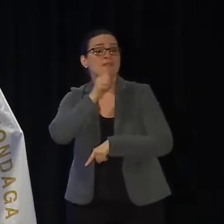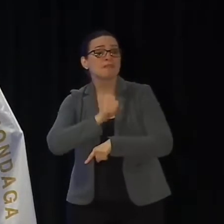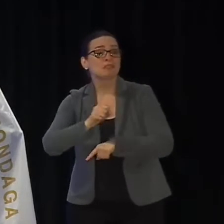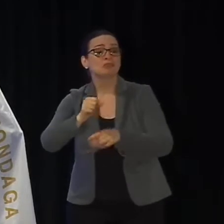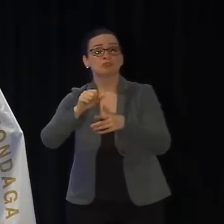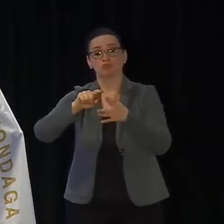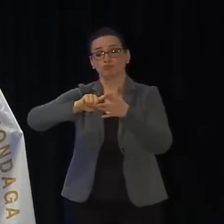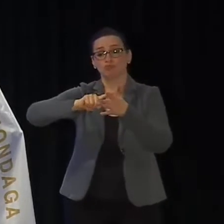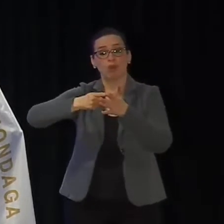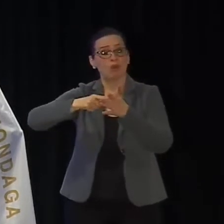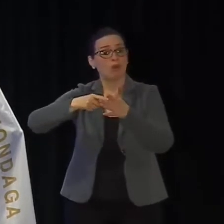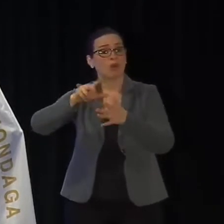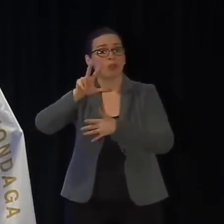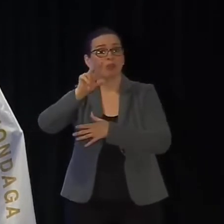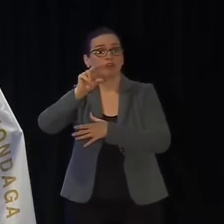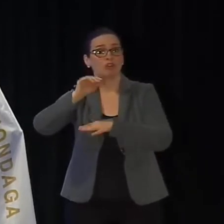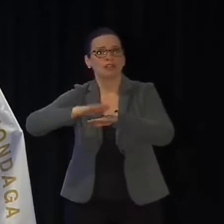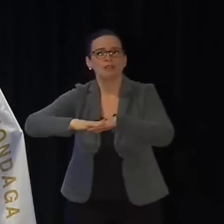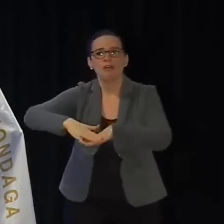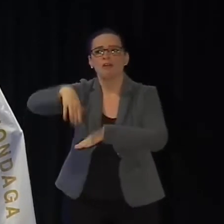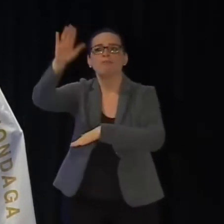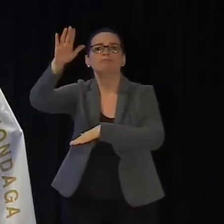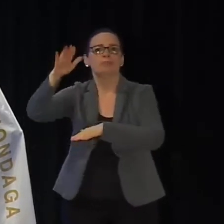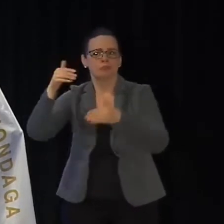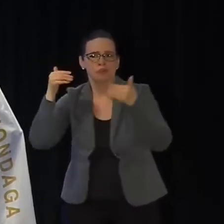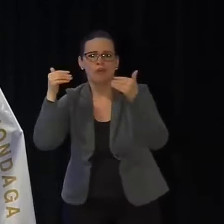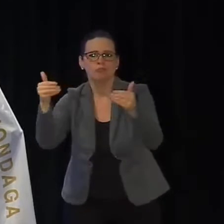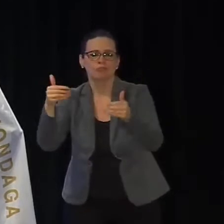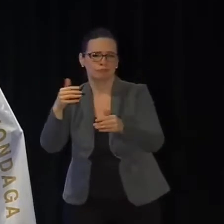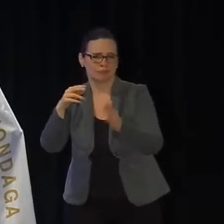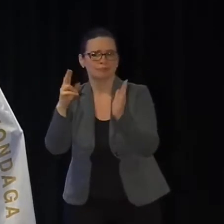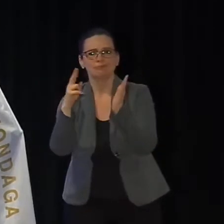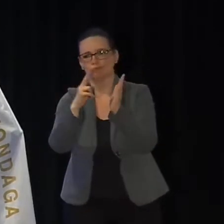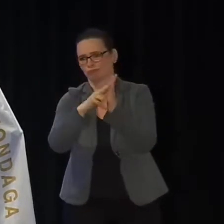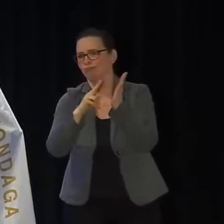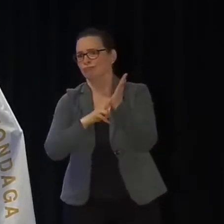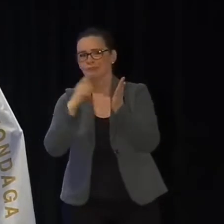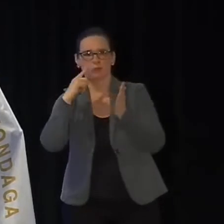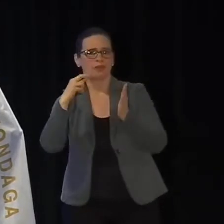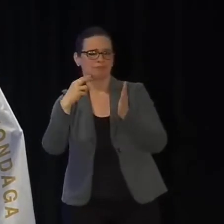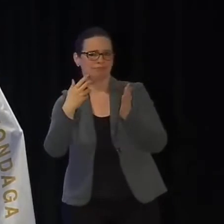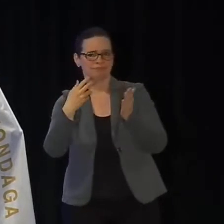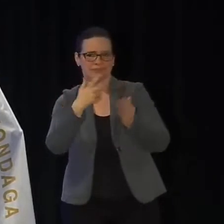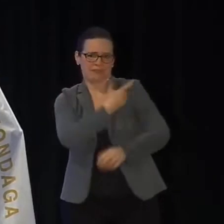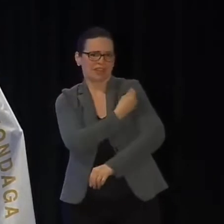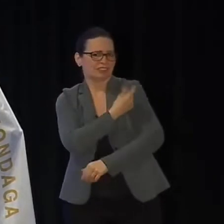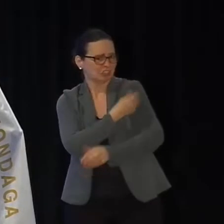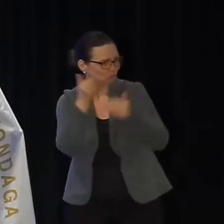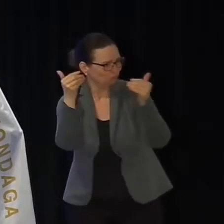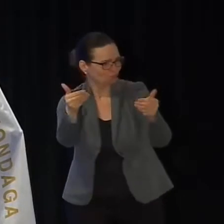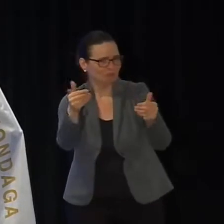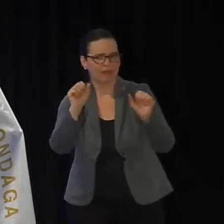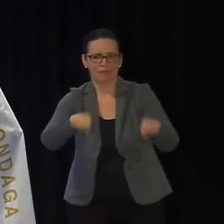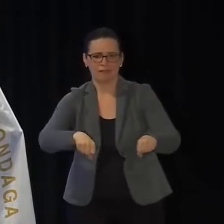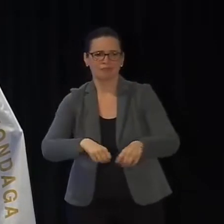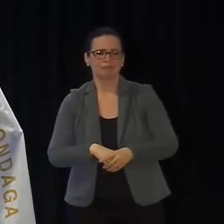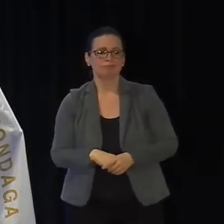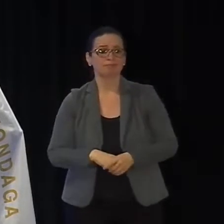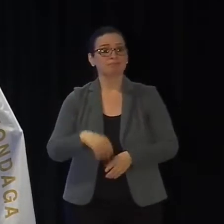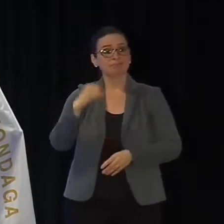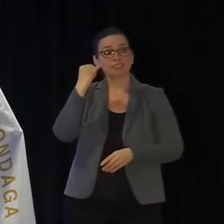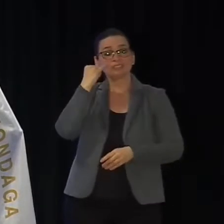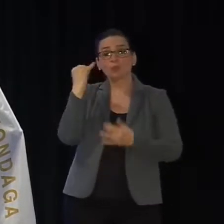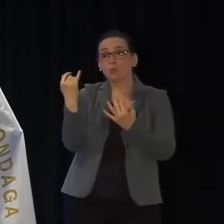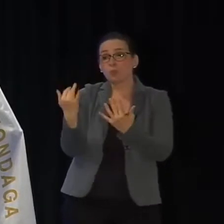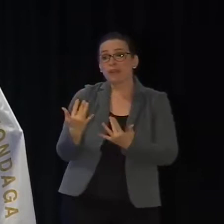above are eligible. So if you're on our wait list, you can now just go get an appointment.